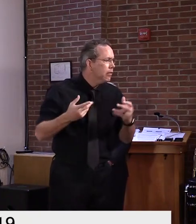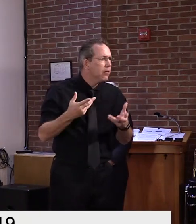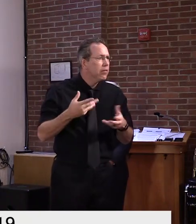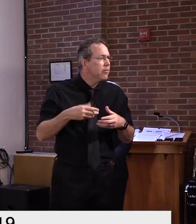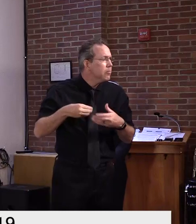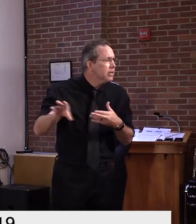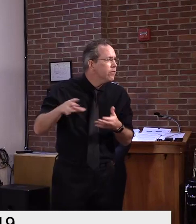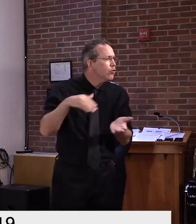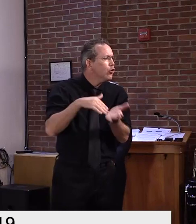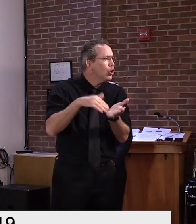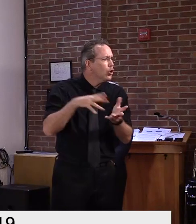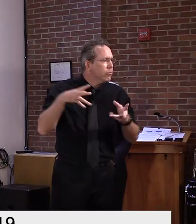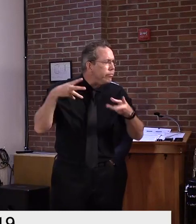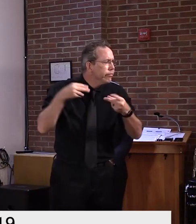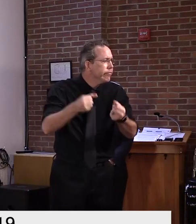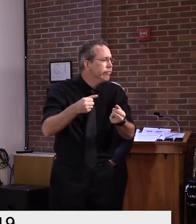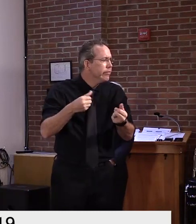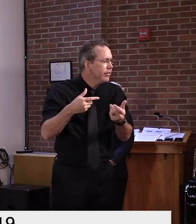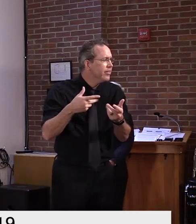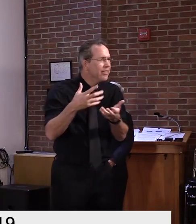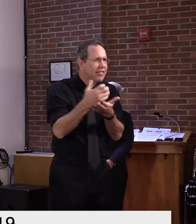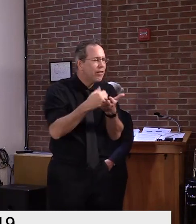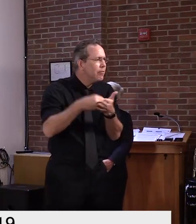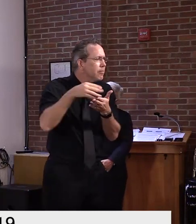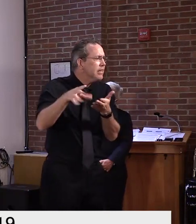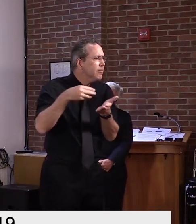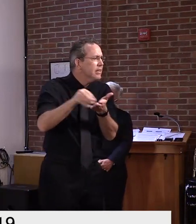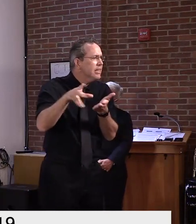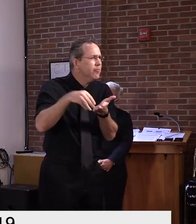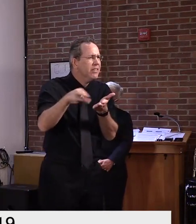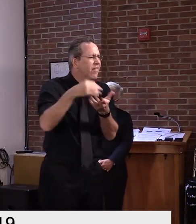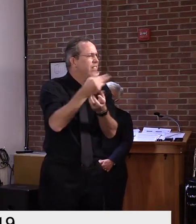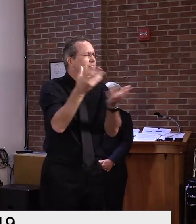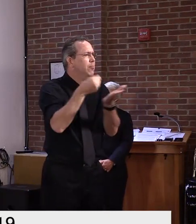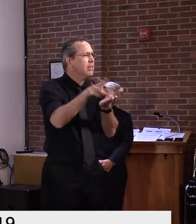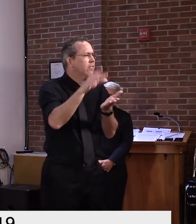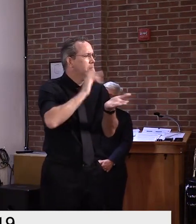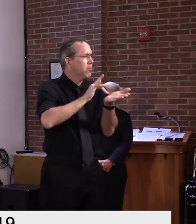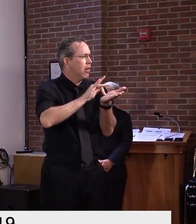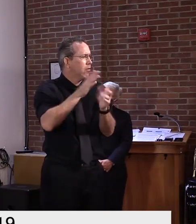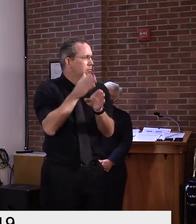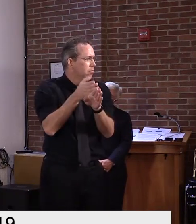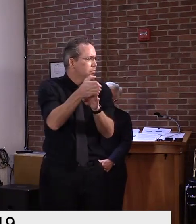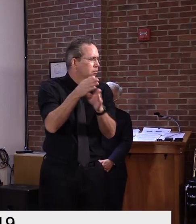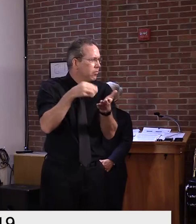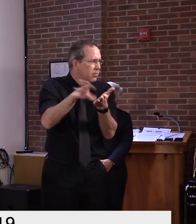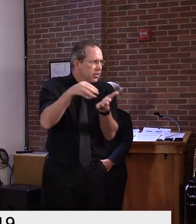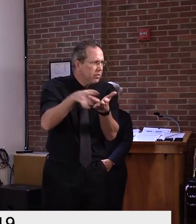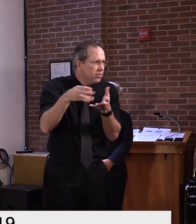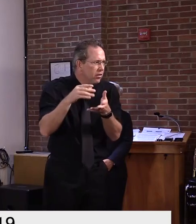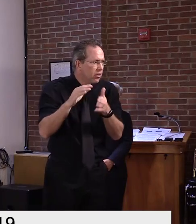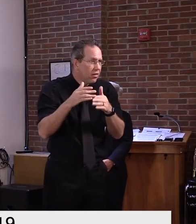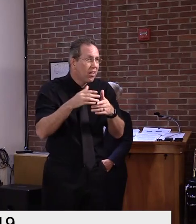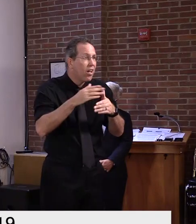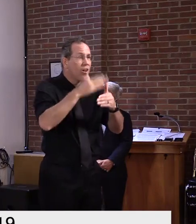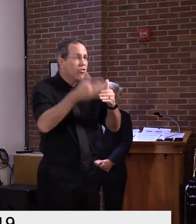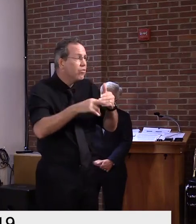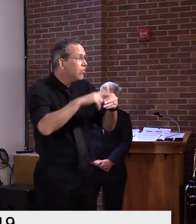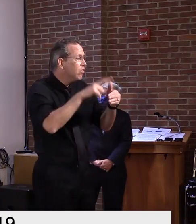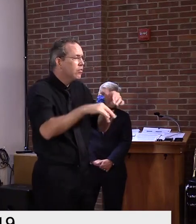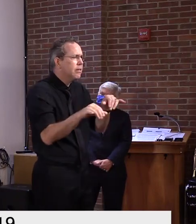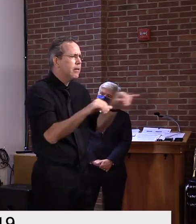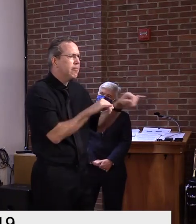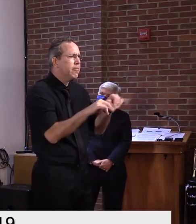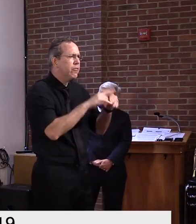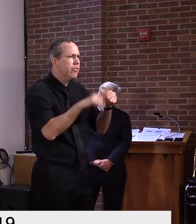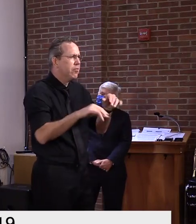medications. We are the leader in the spending, but our outcomes don't parallel that. And whether you're looking